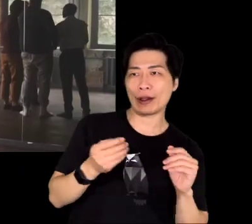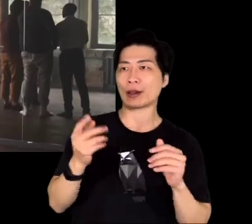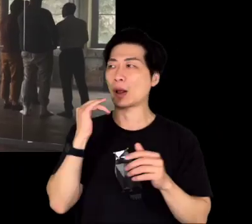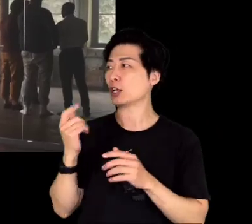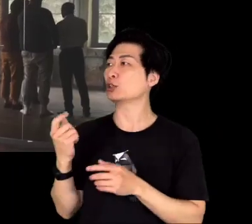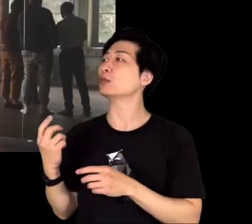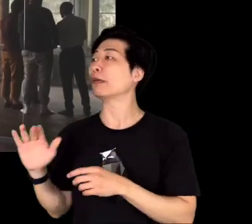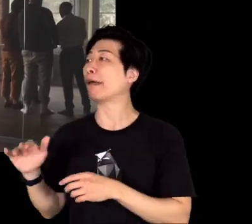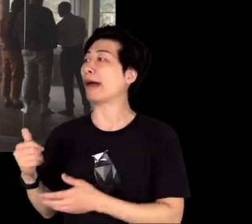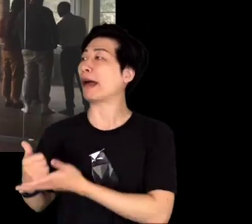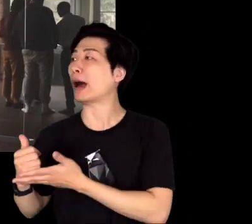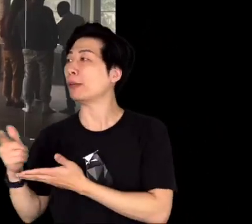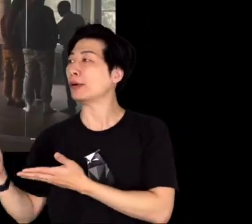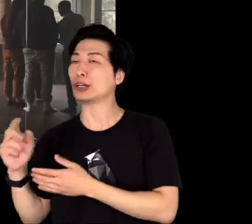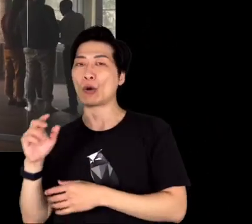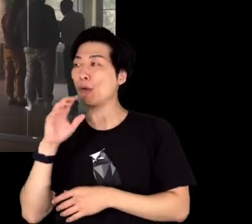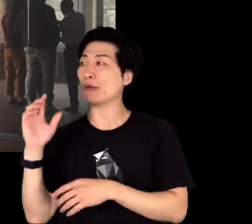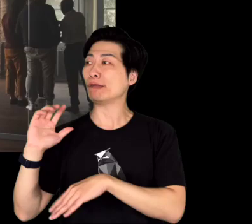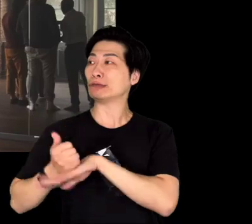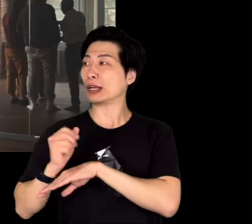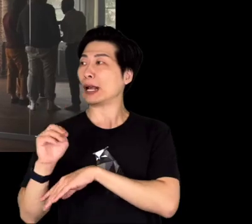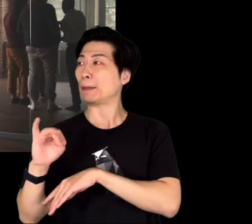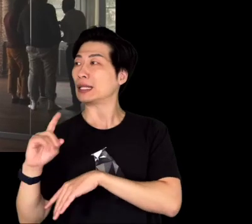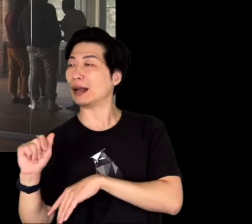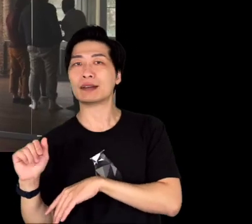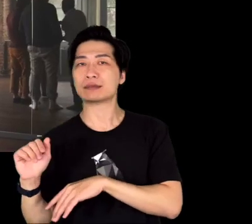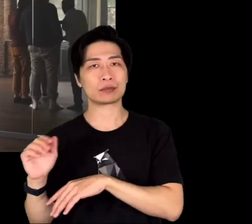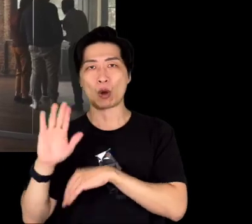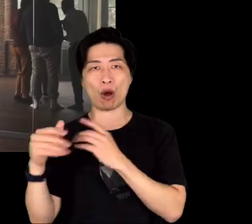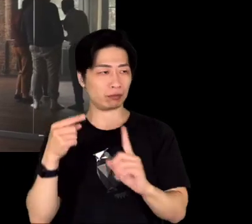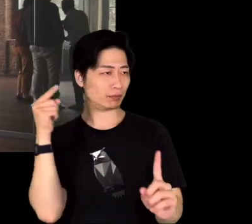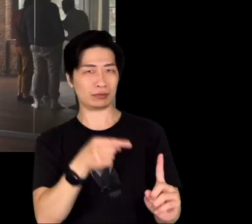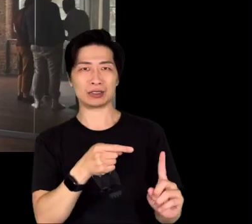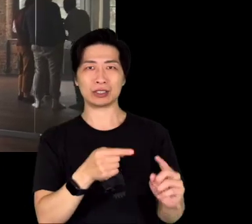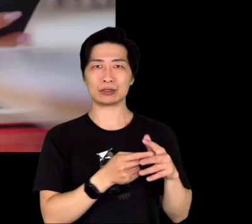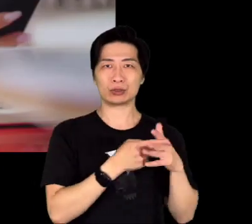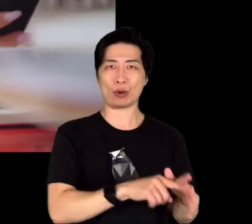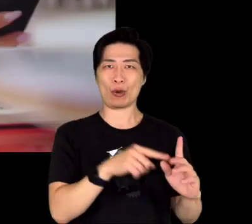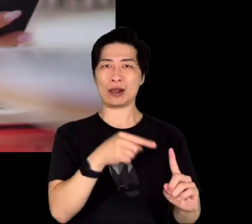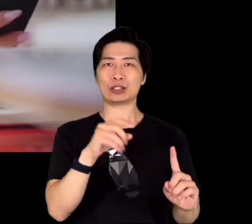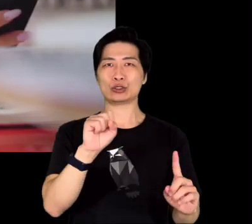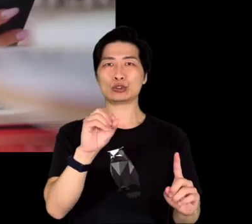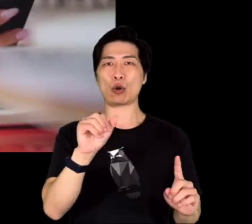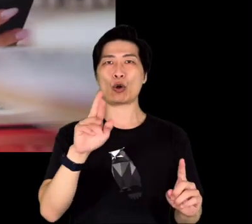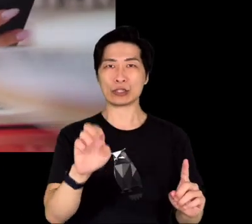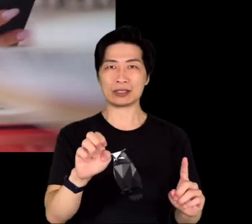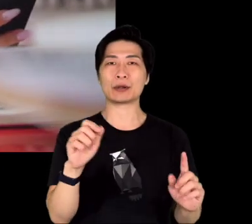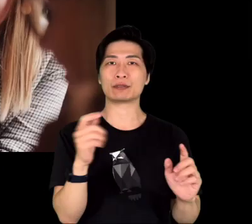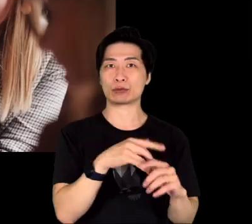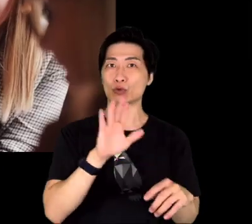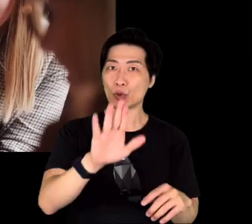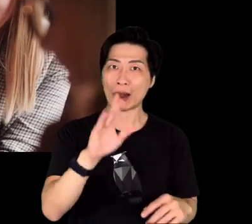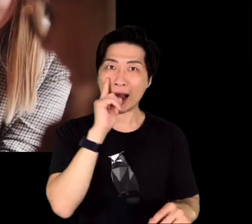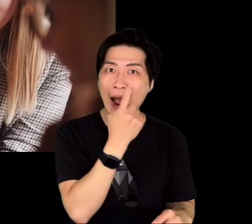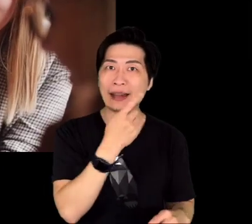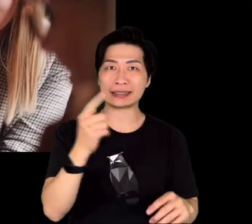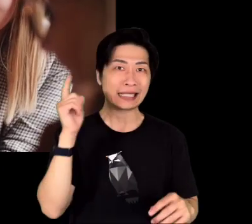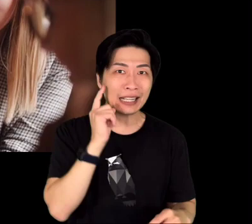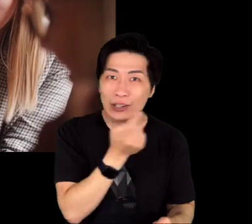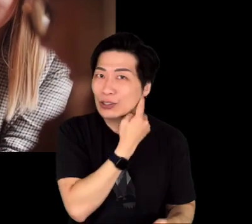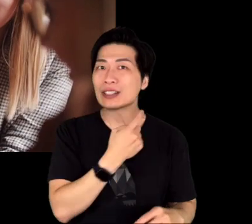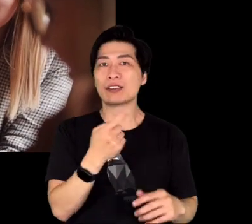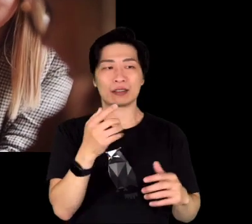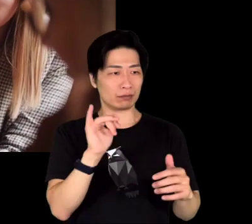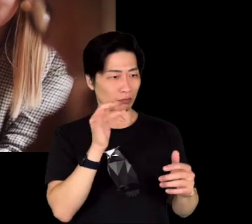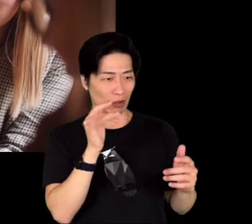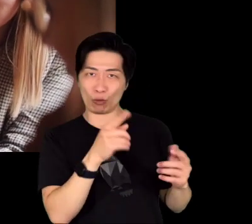publication, no PR department that can craft a narrative by leveraging legacy media's megaphone, none of that. It's all from the source directly to your eyes